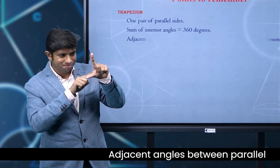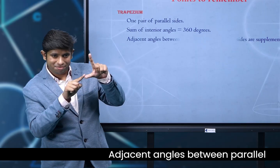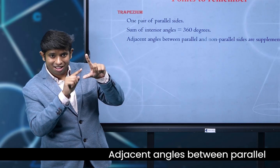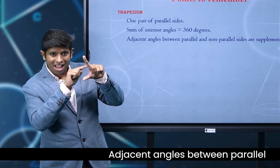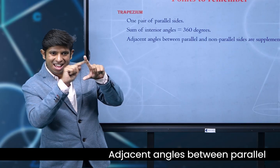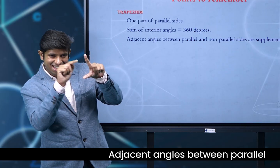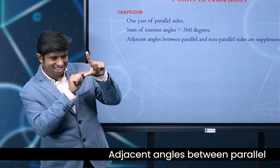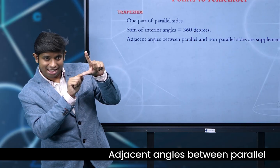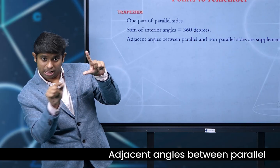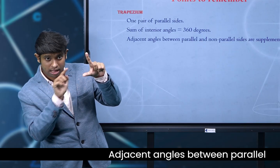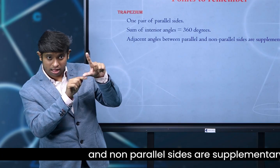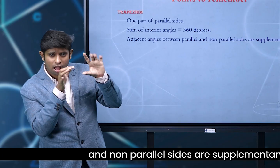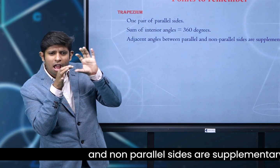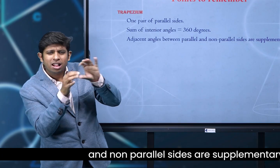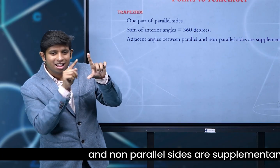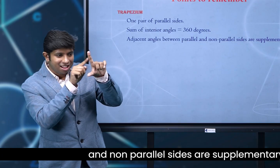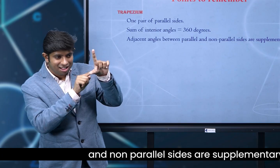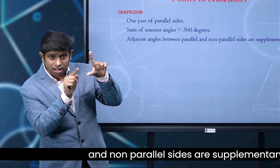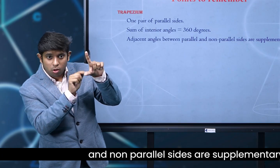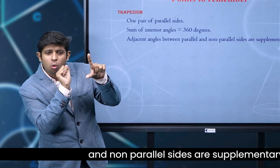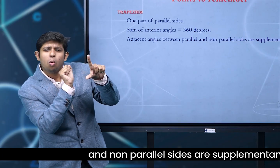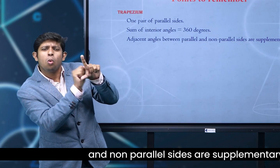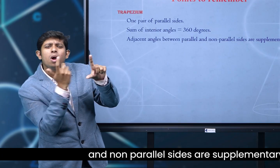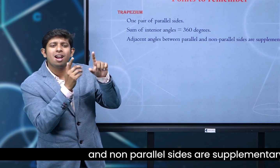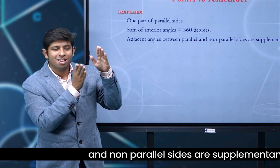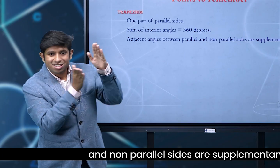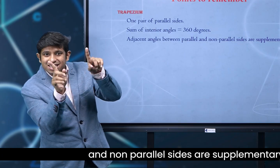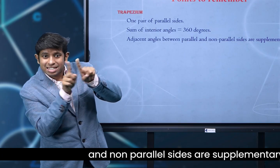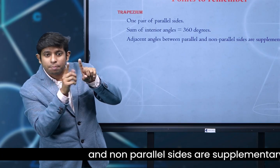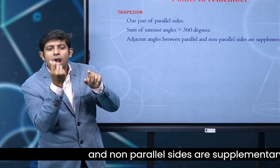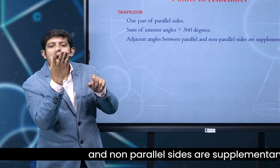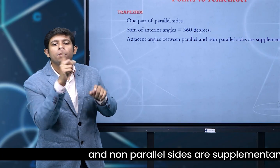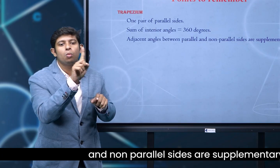Adjacent angles between parallel and non-parallel sides are supplementary.